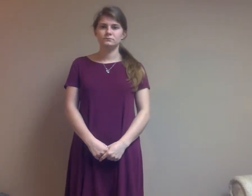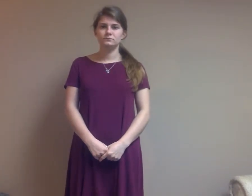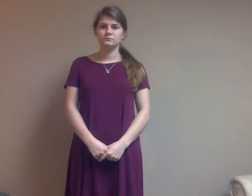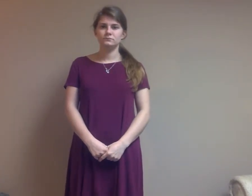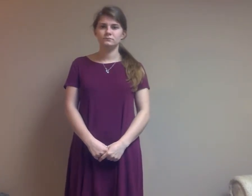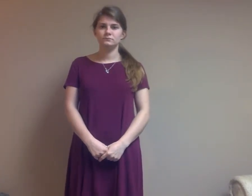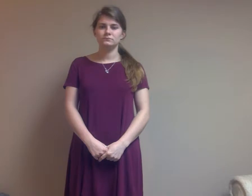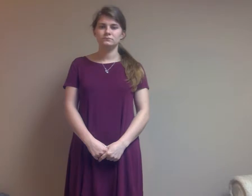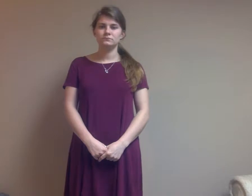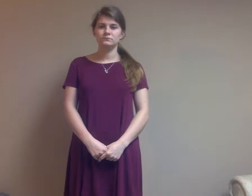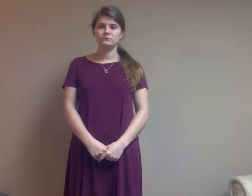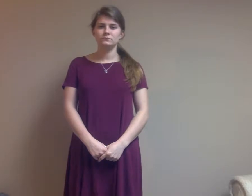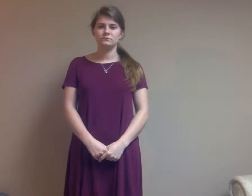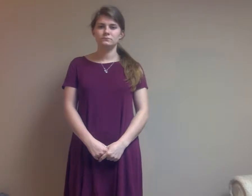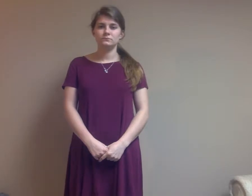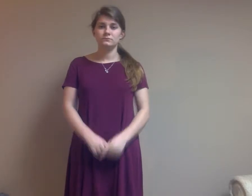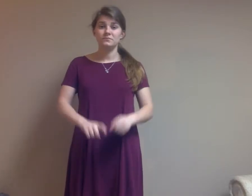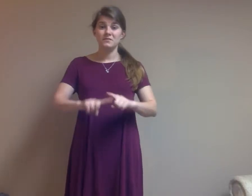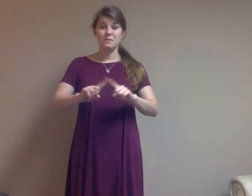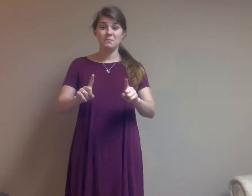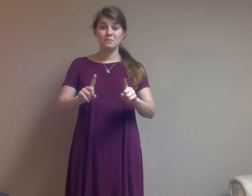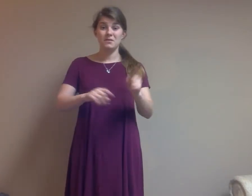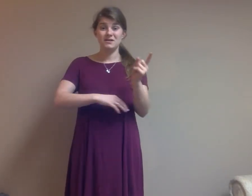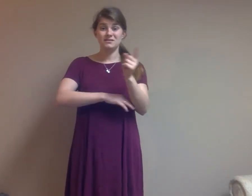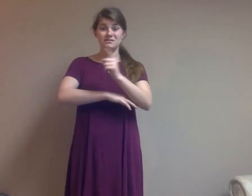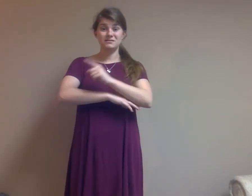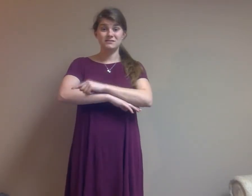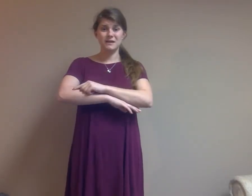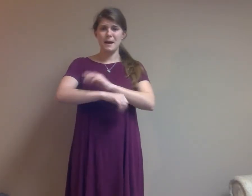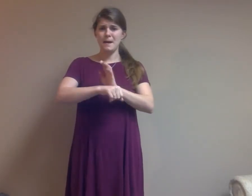But at the end of a busy day, Simone's homesickness returns.